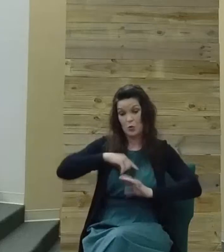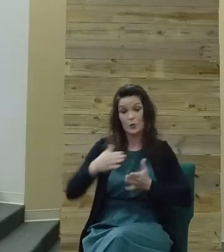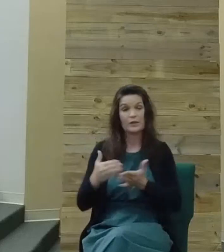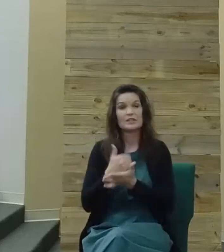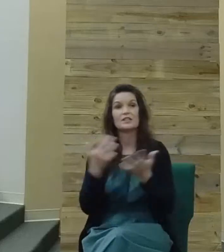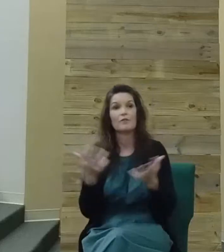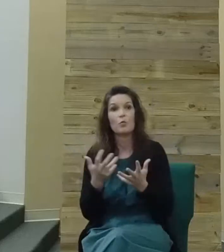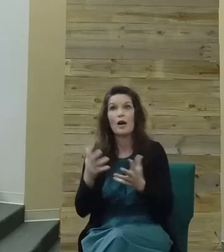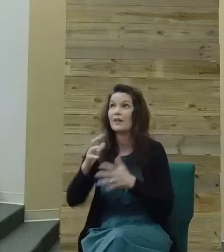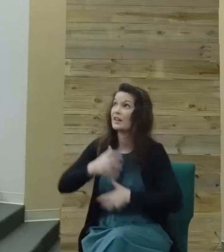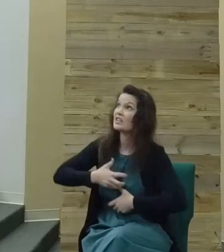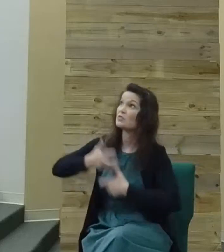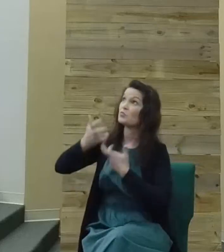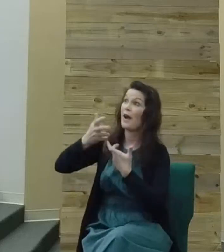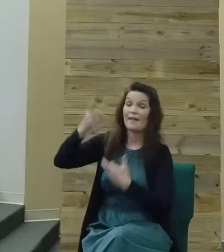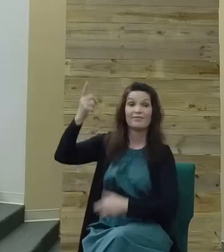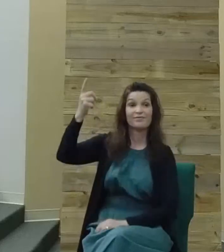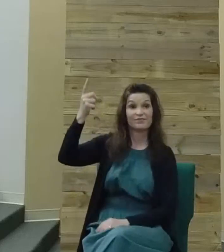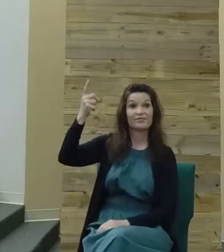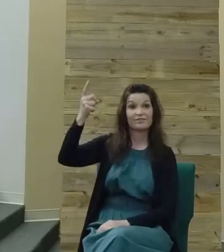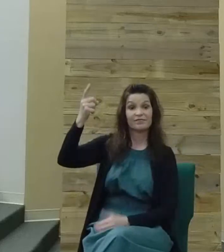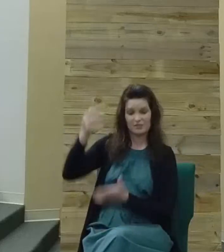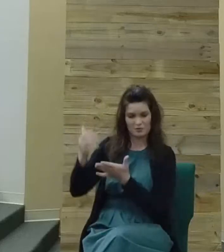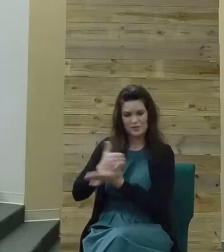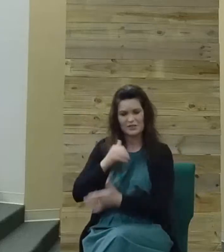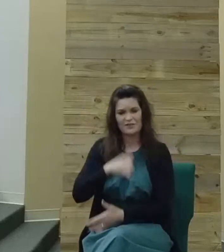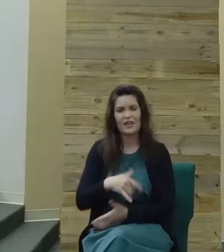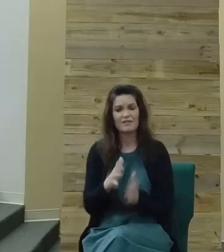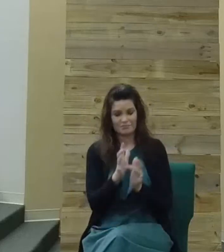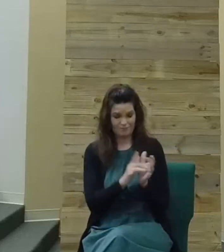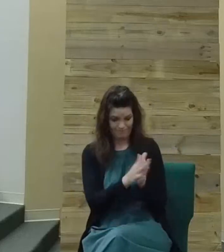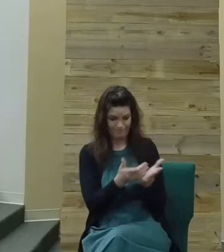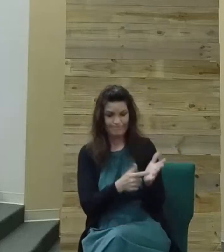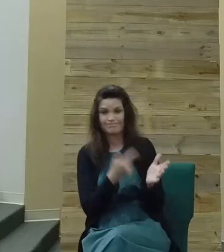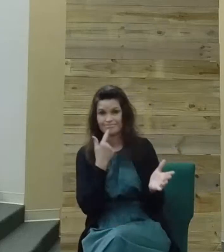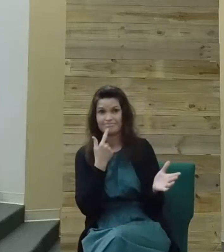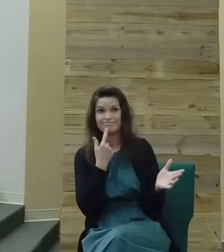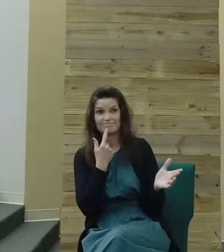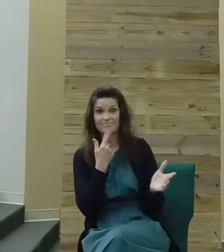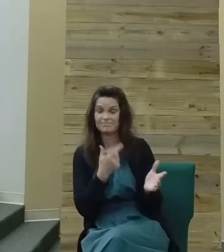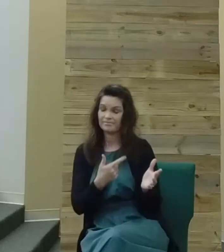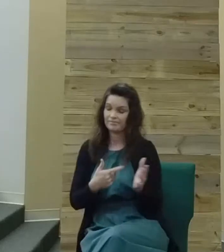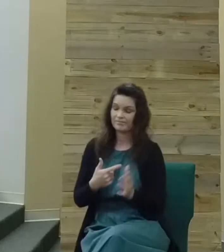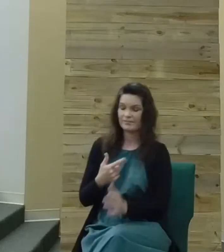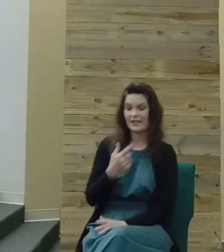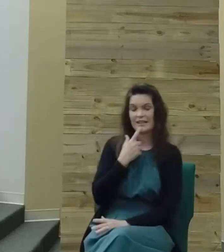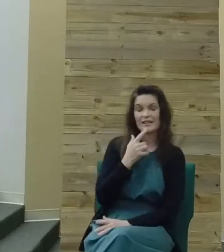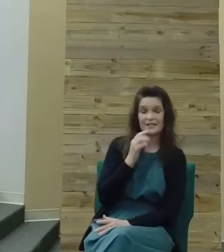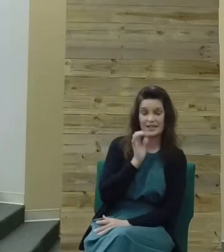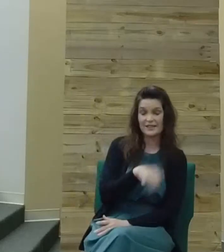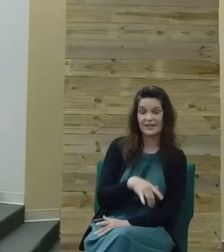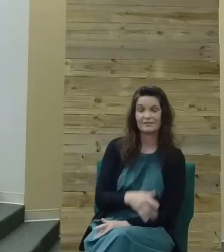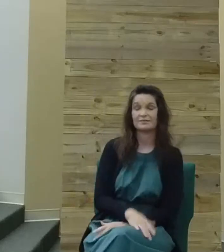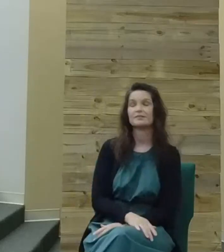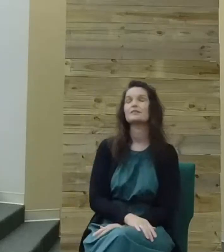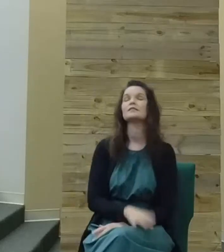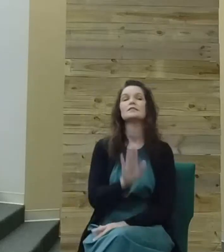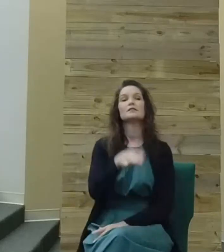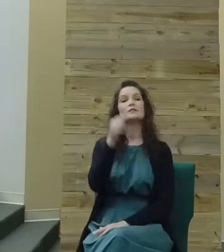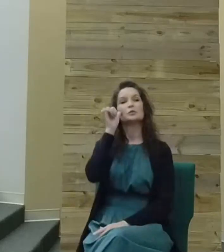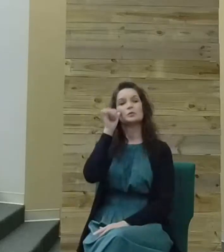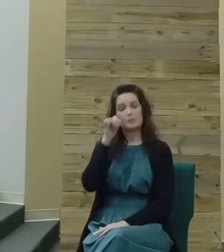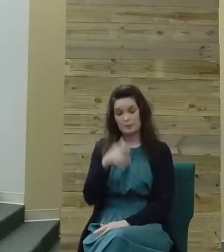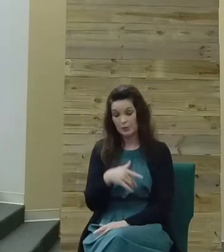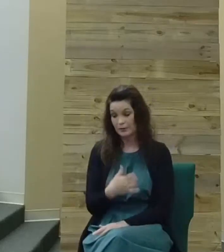we deserve his wrath. That's what Scripture says about us and about God.